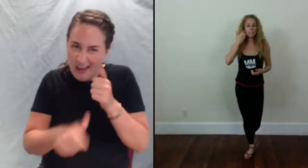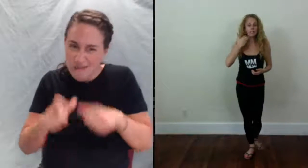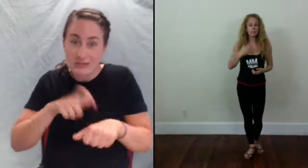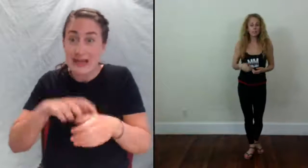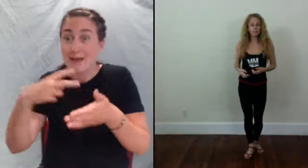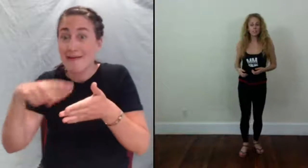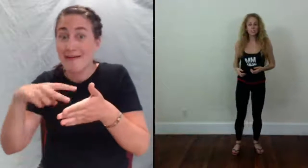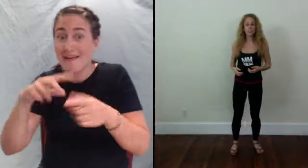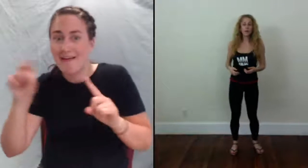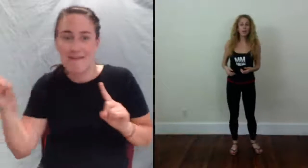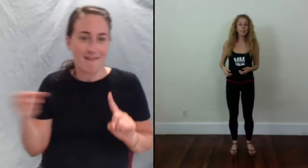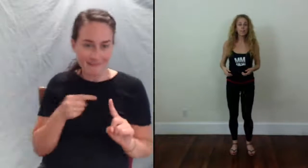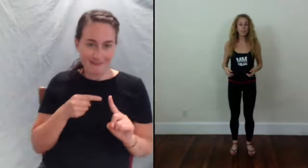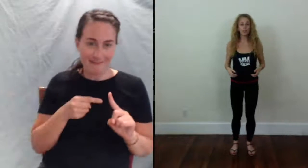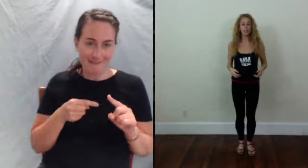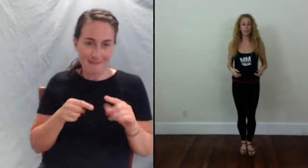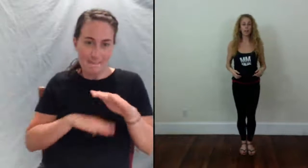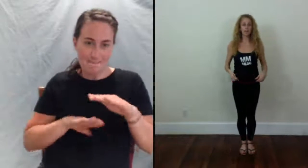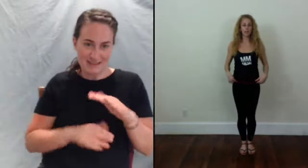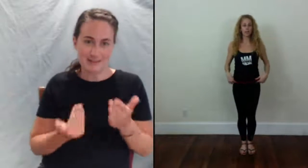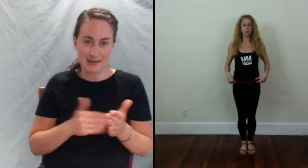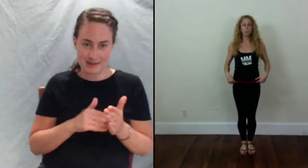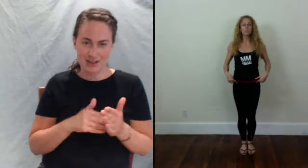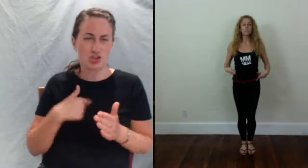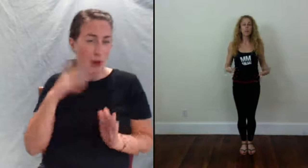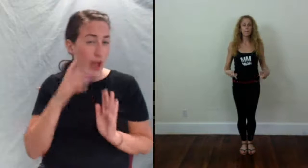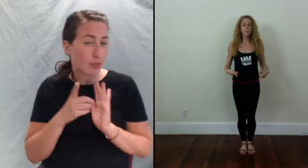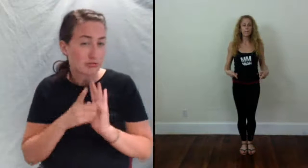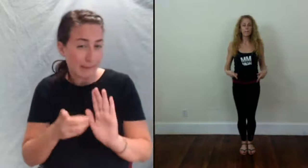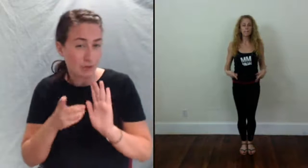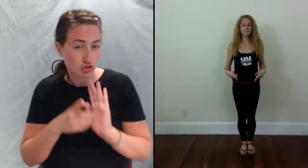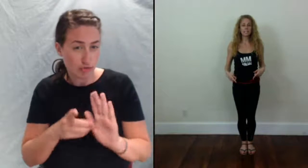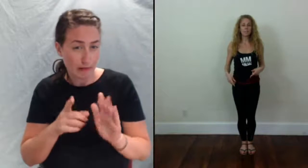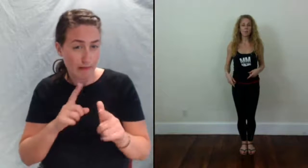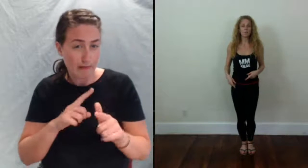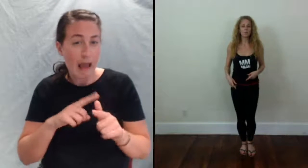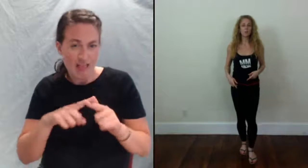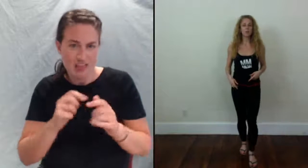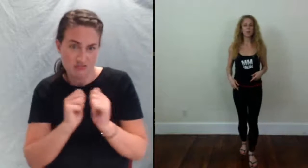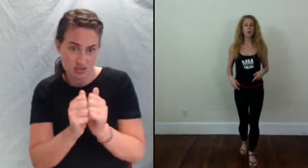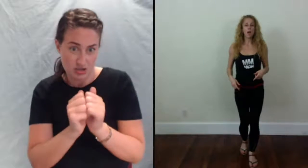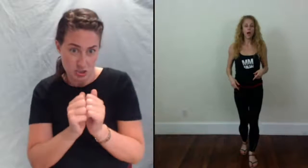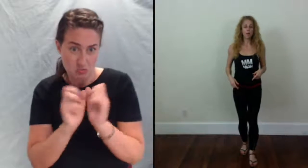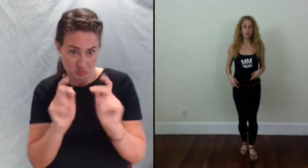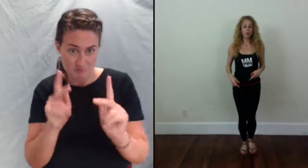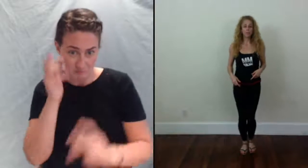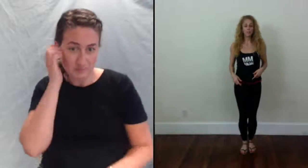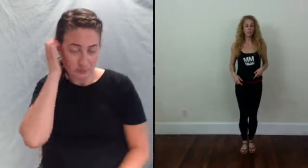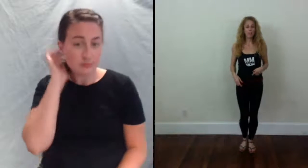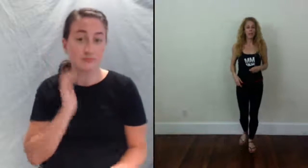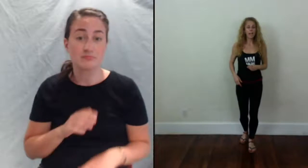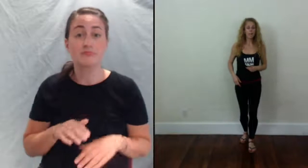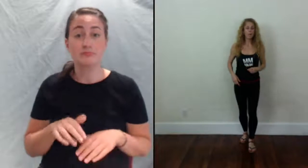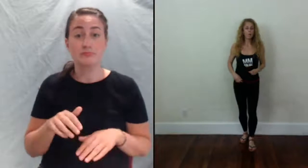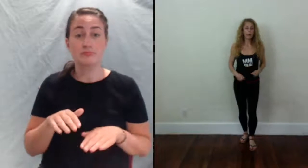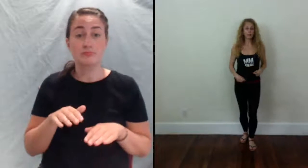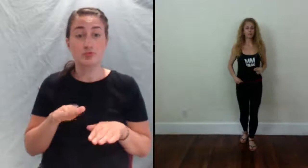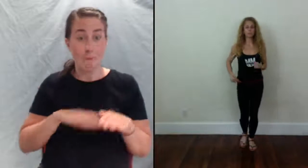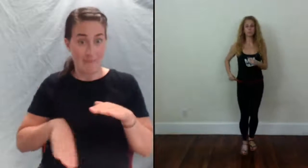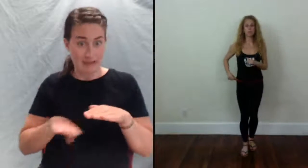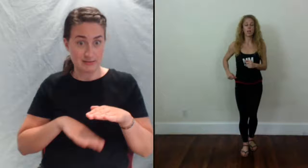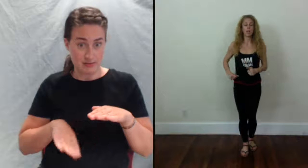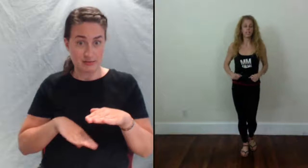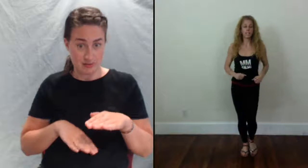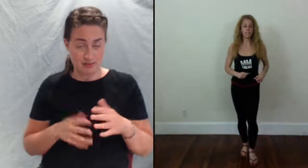it like a little demonstration now, and then we're gonna try it together. So I'm in my basic step. I go front and I go